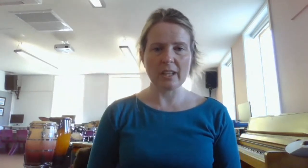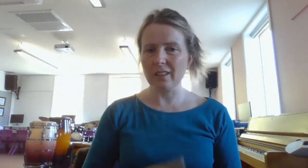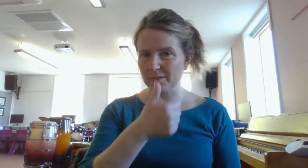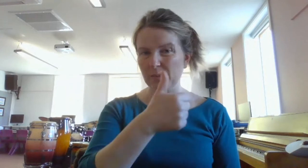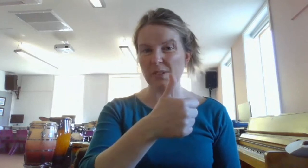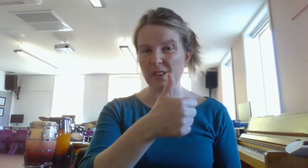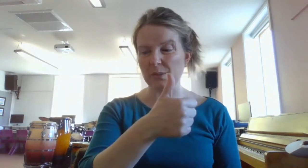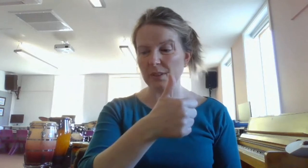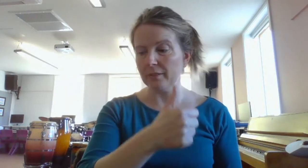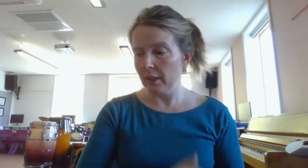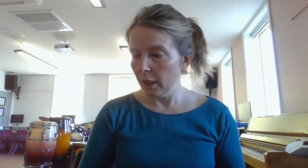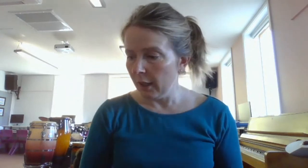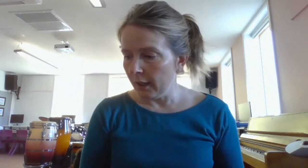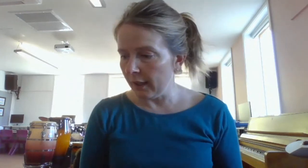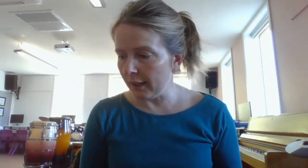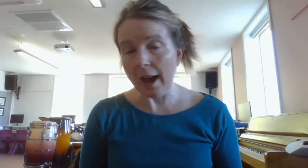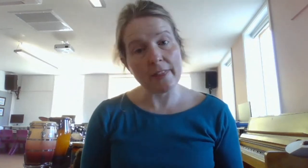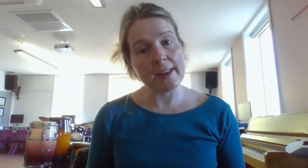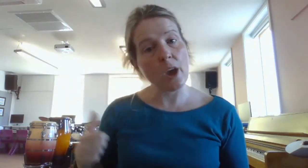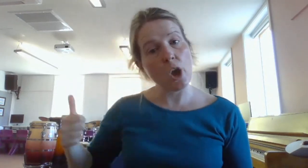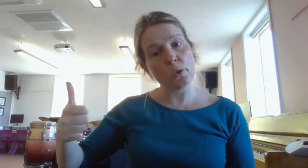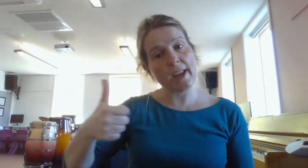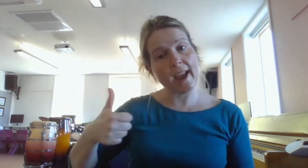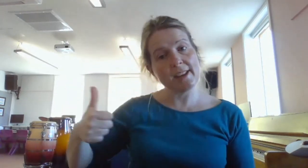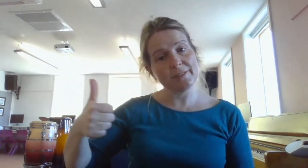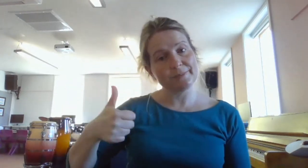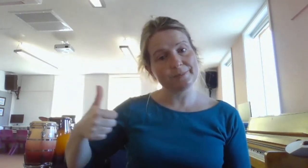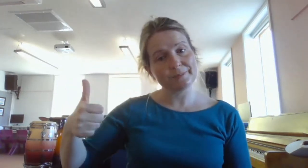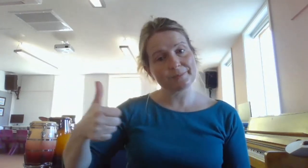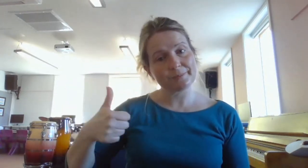I prefer that one. And then okay.